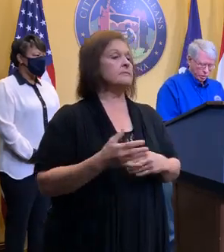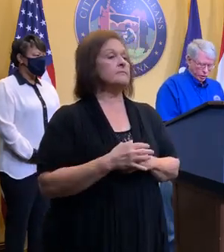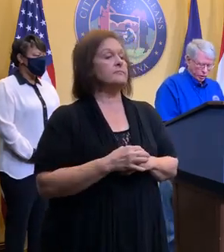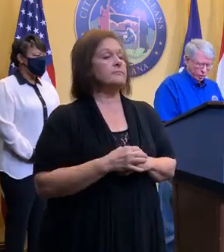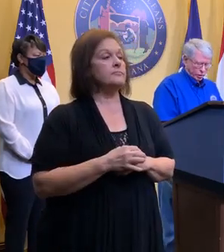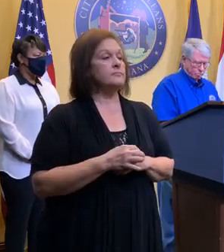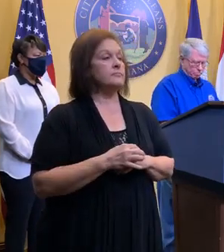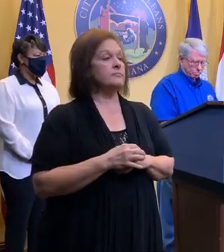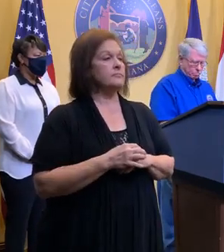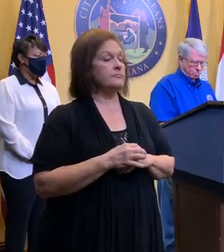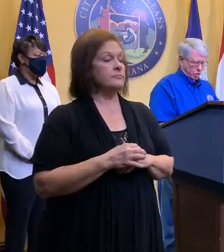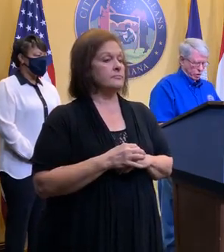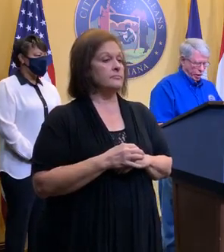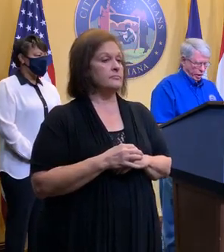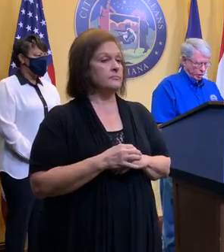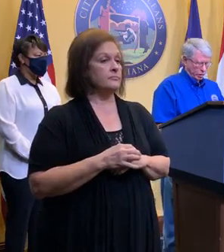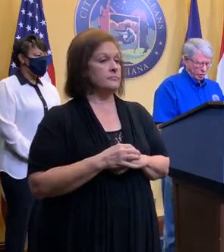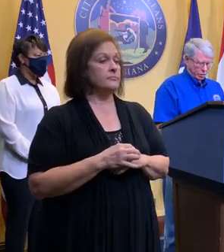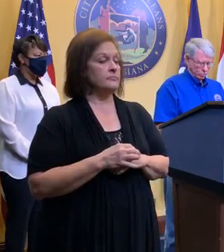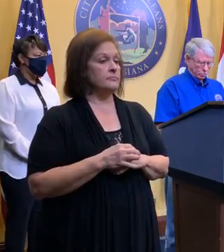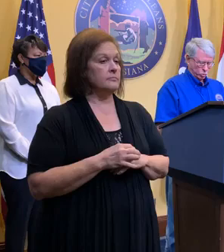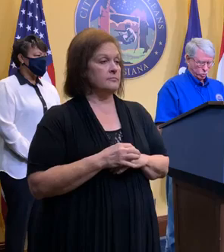gone.